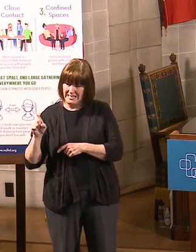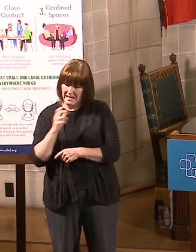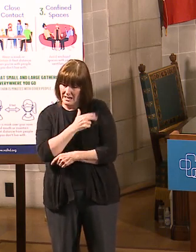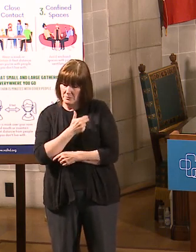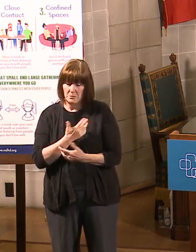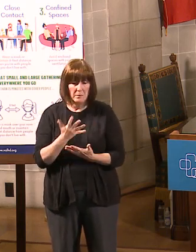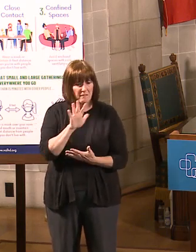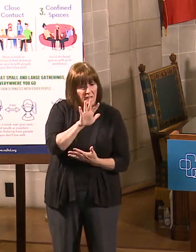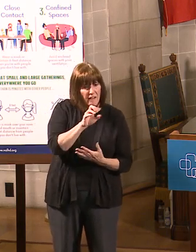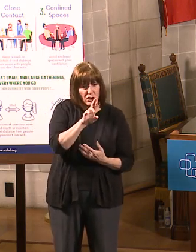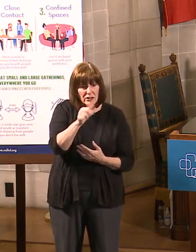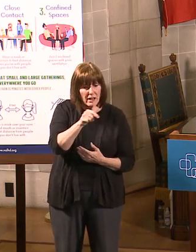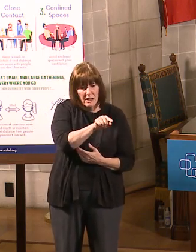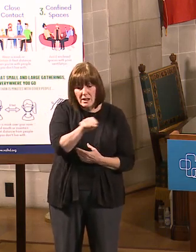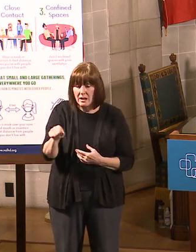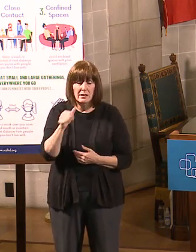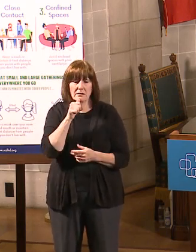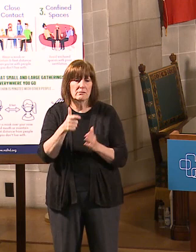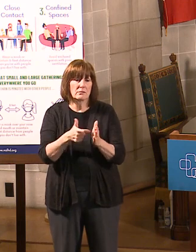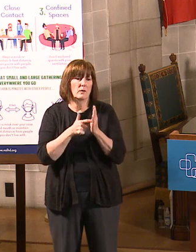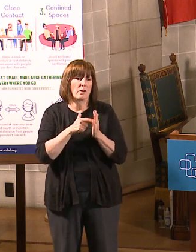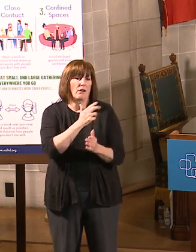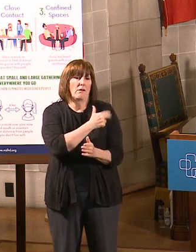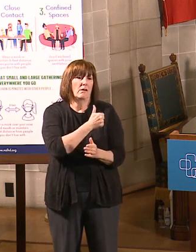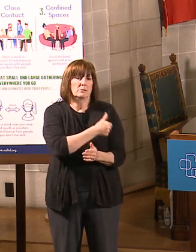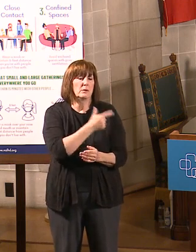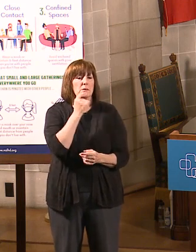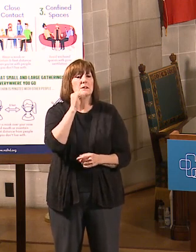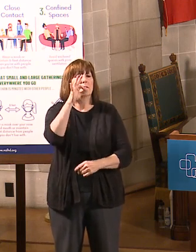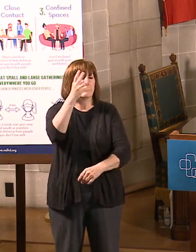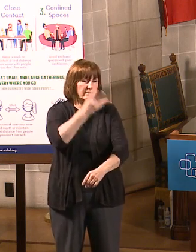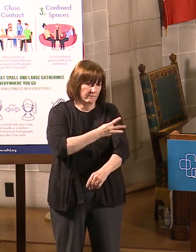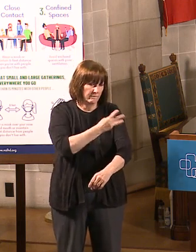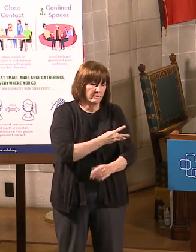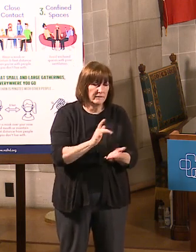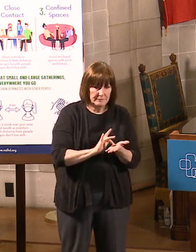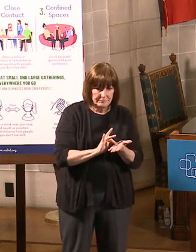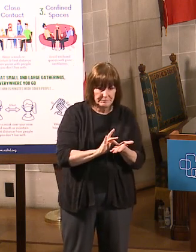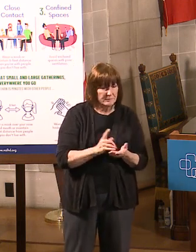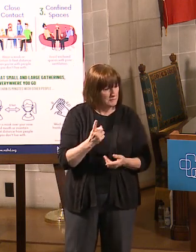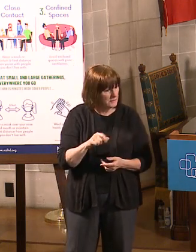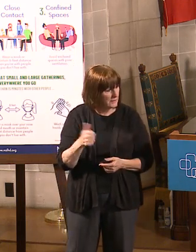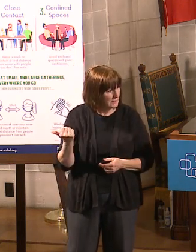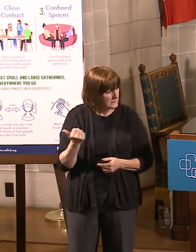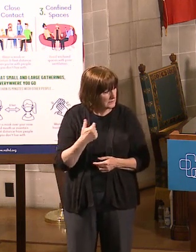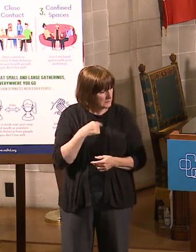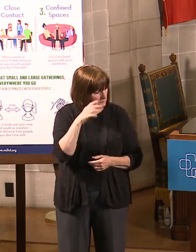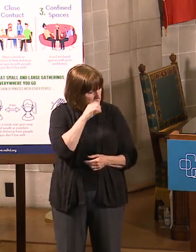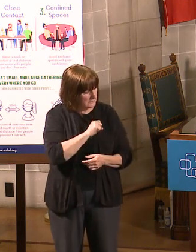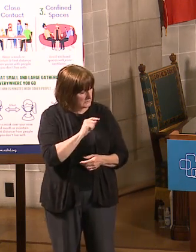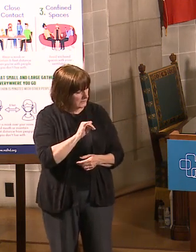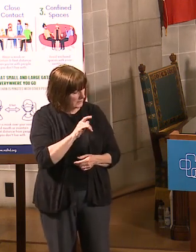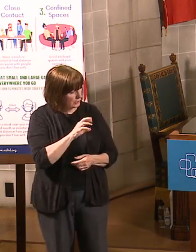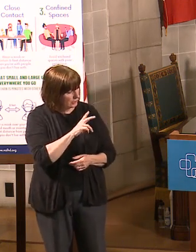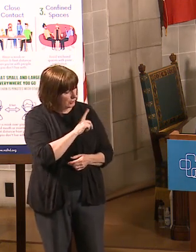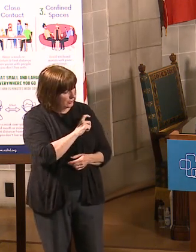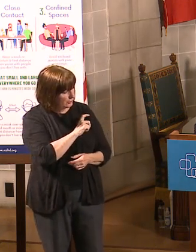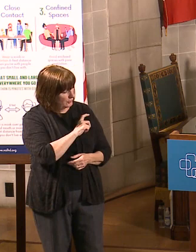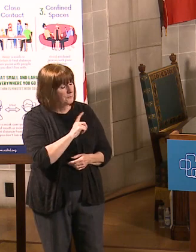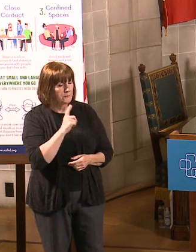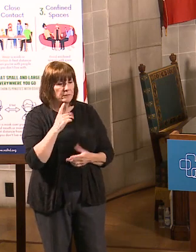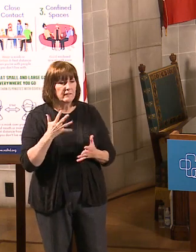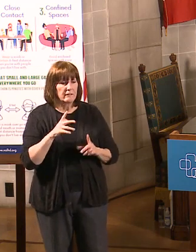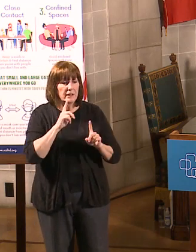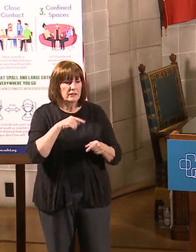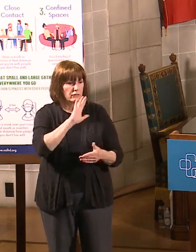10 will probably not require that hospitalization because of this infusion. Was there something else there, Taylor? Did I miss one of those? I think you got it.